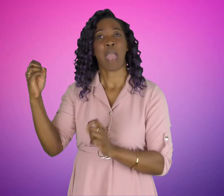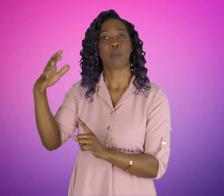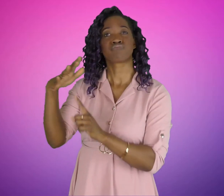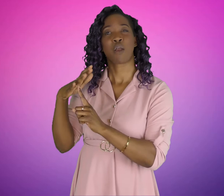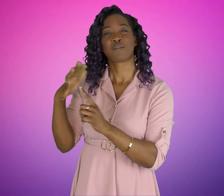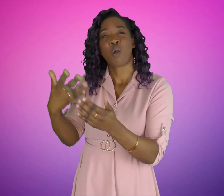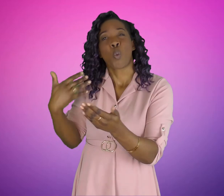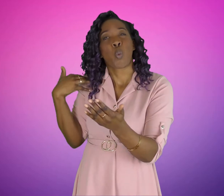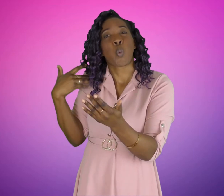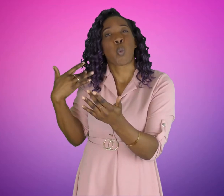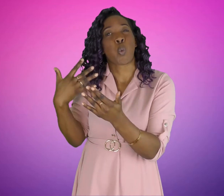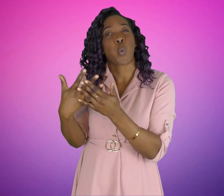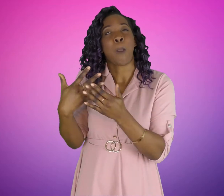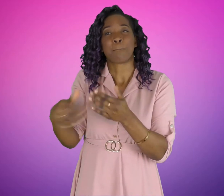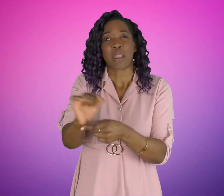of Emperor, for as long as we care to